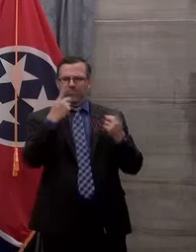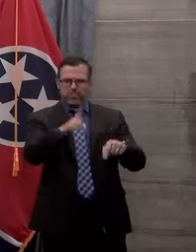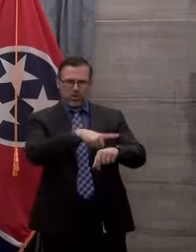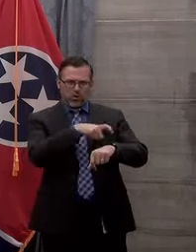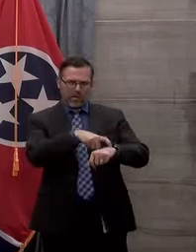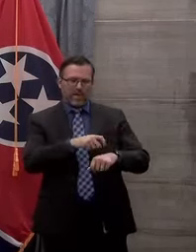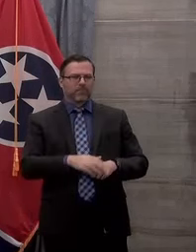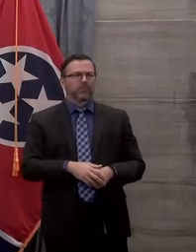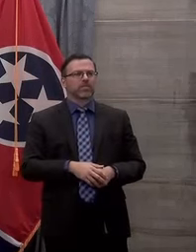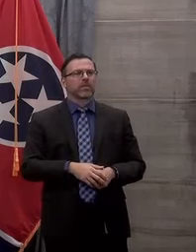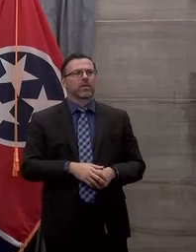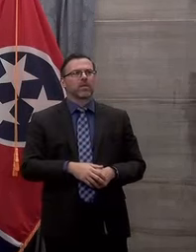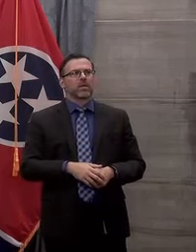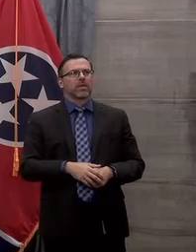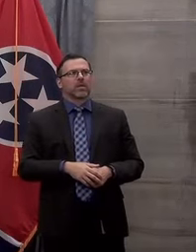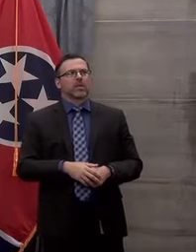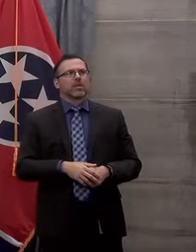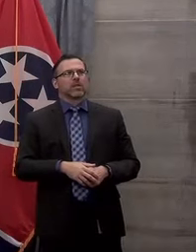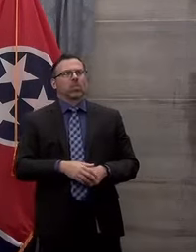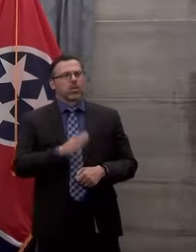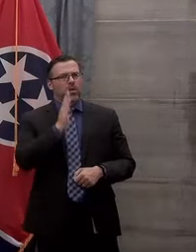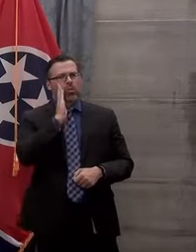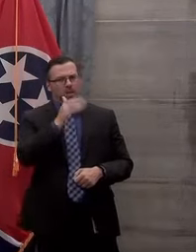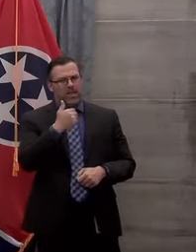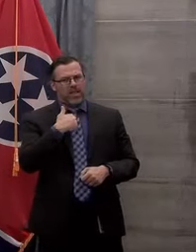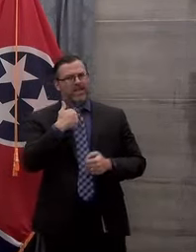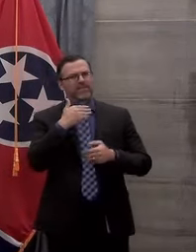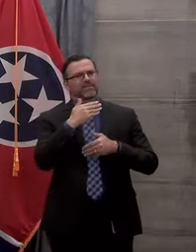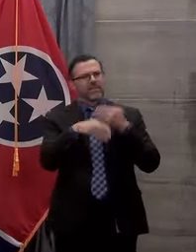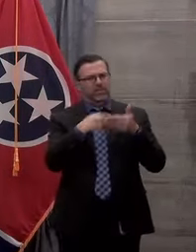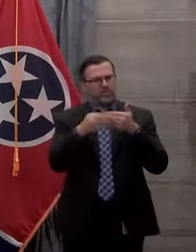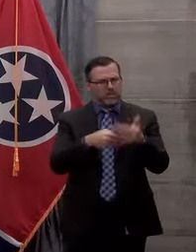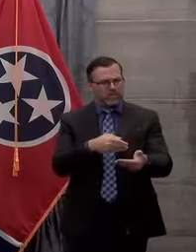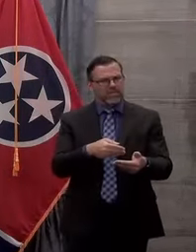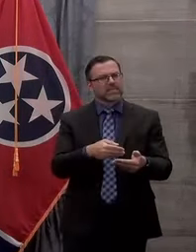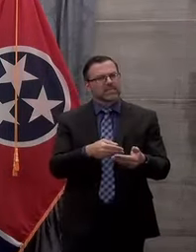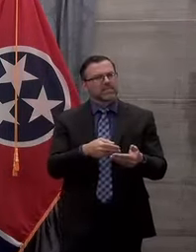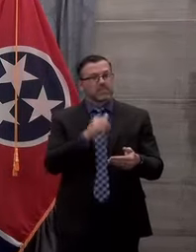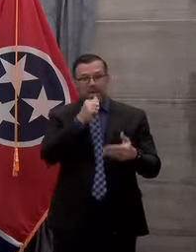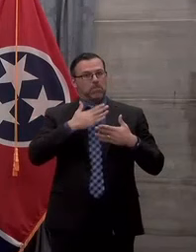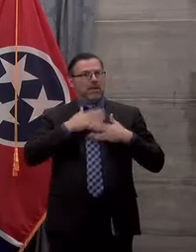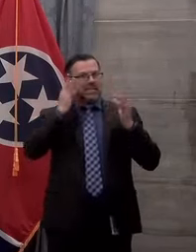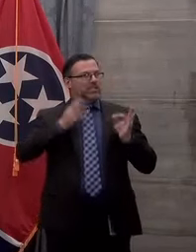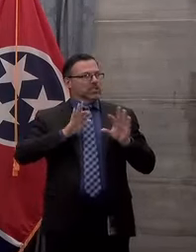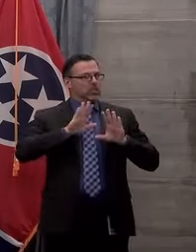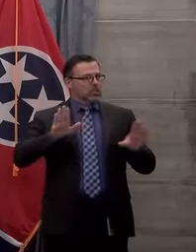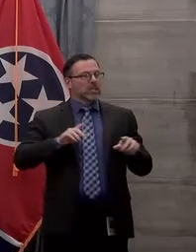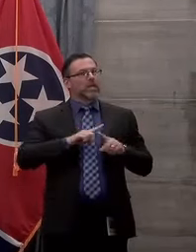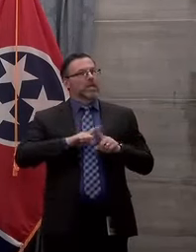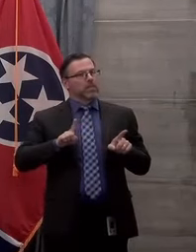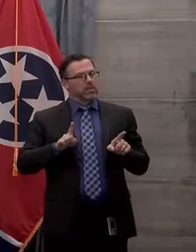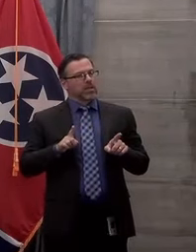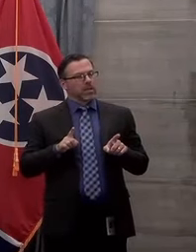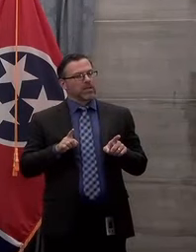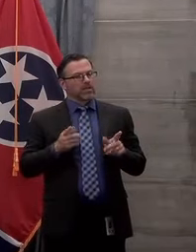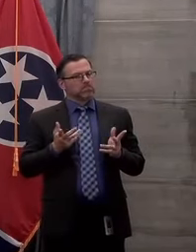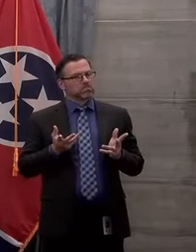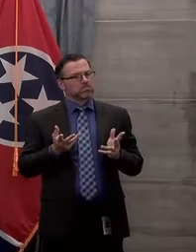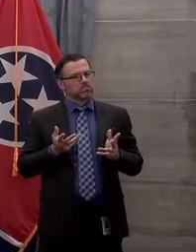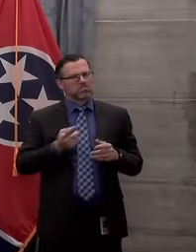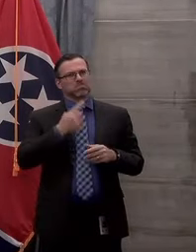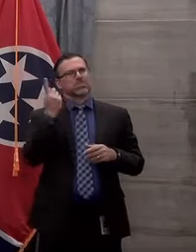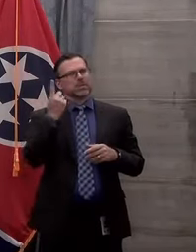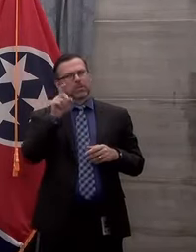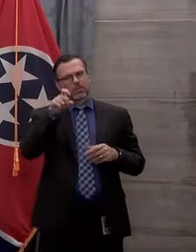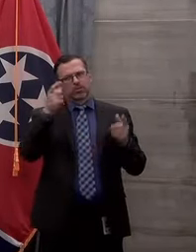be a process that determines that. It's not entirely up to me, but something